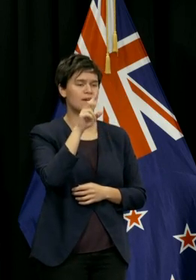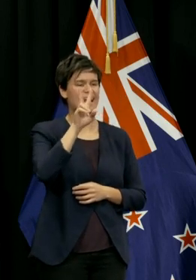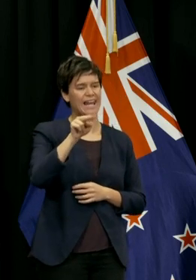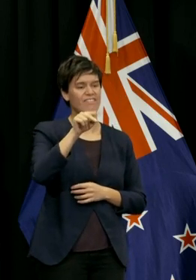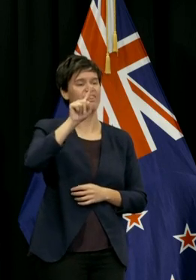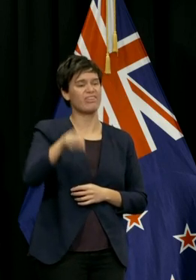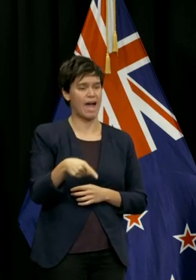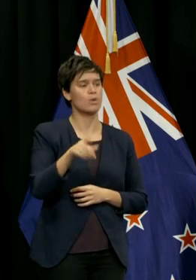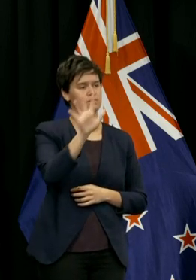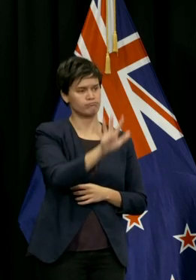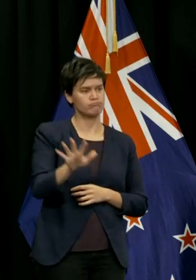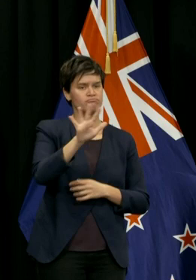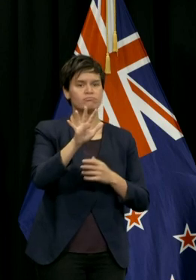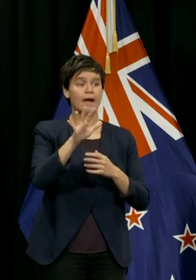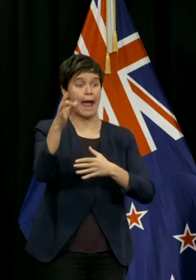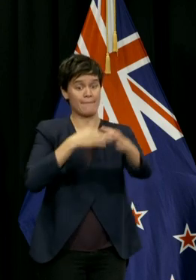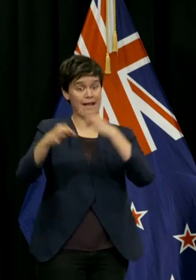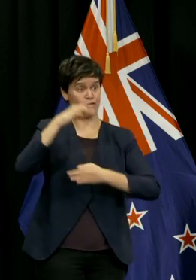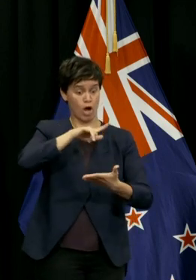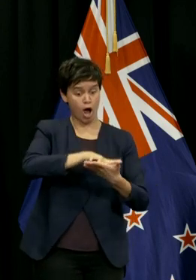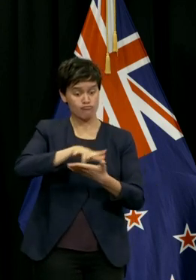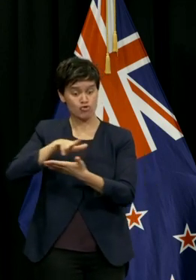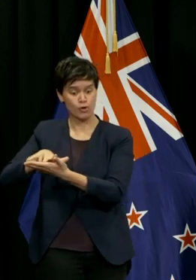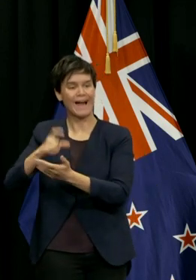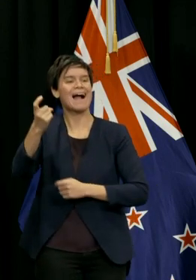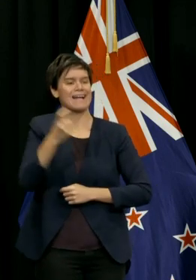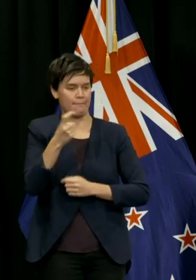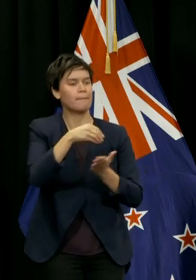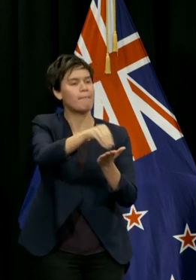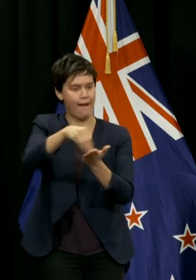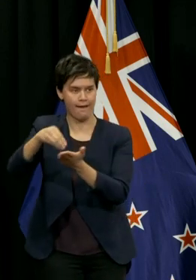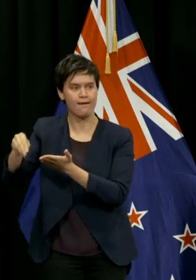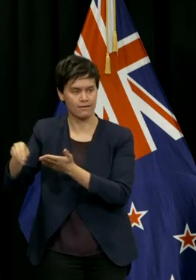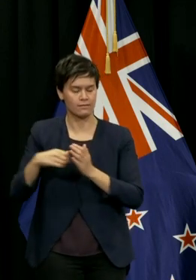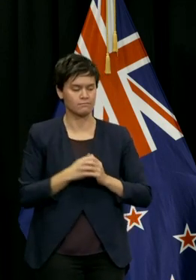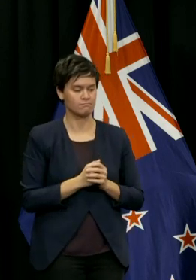111,898 applications have been approved and are about to be paid out, and